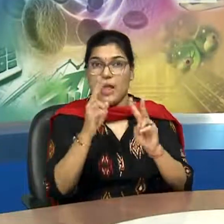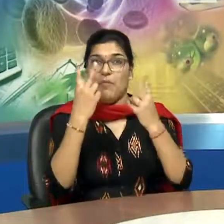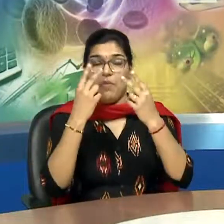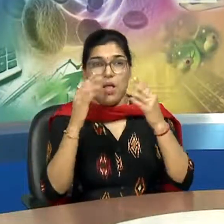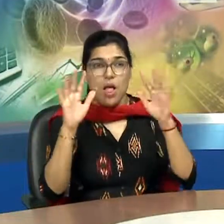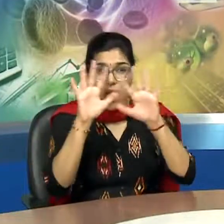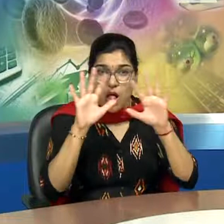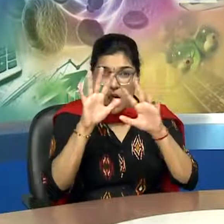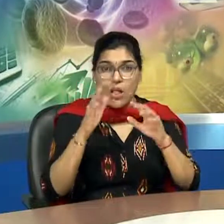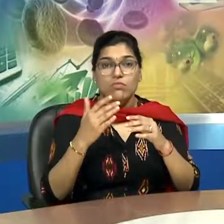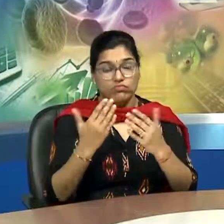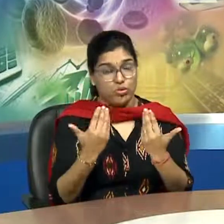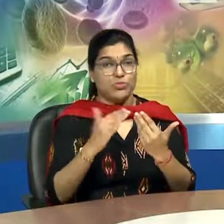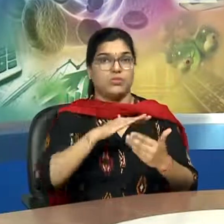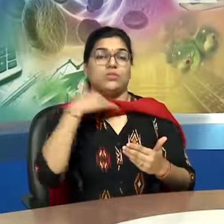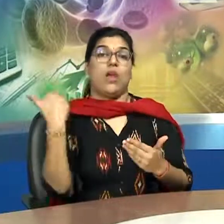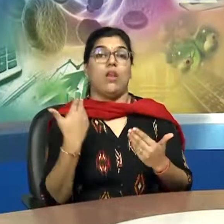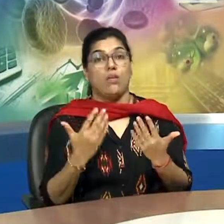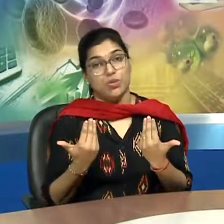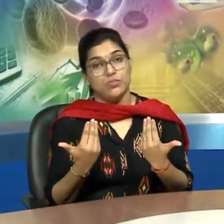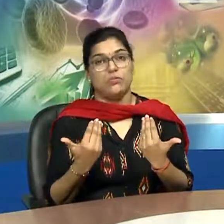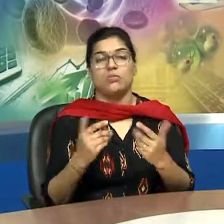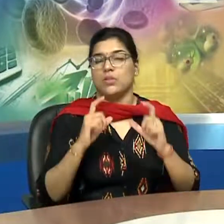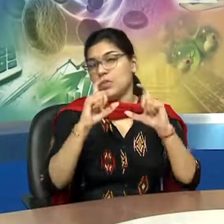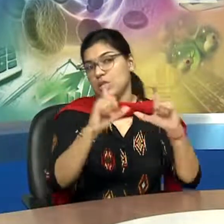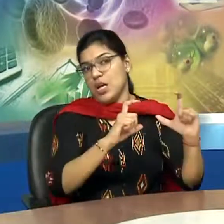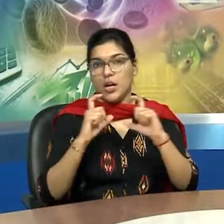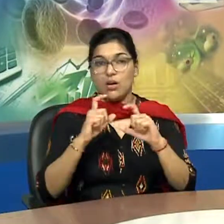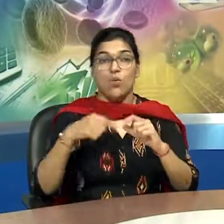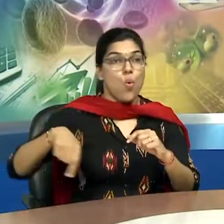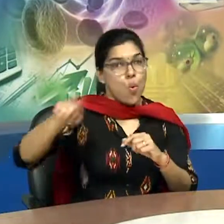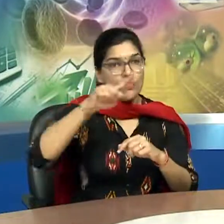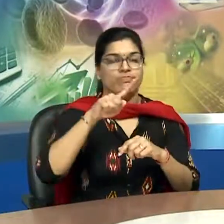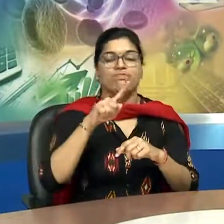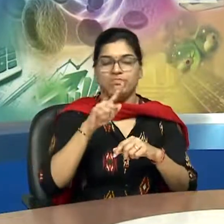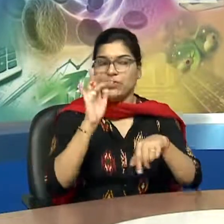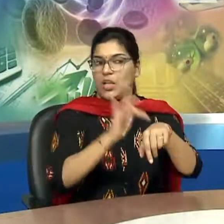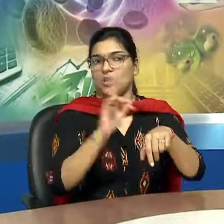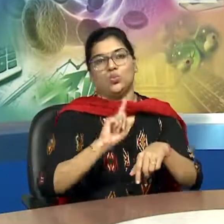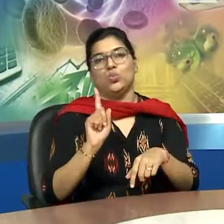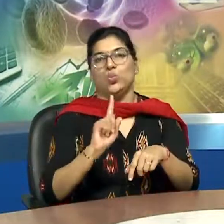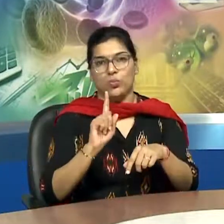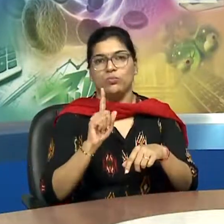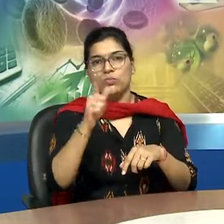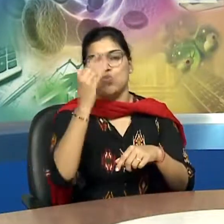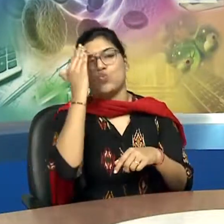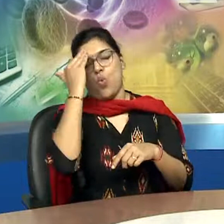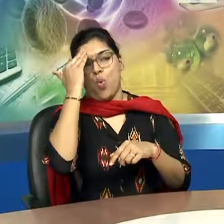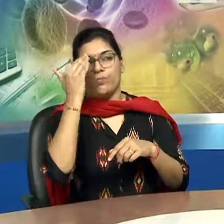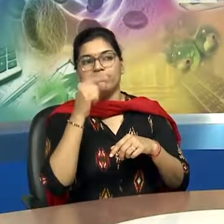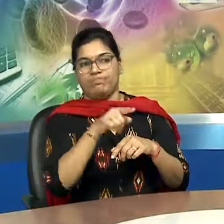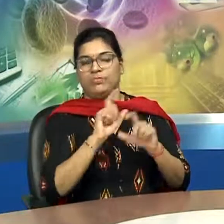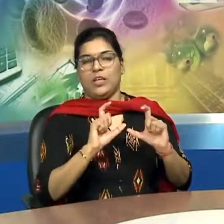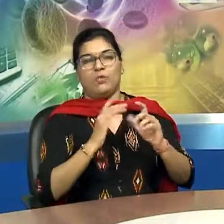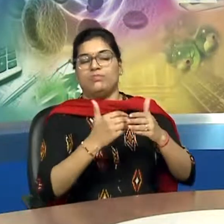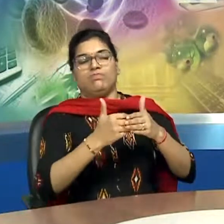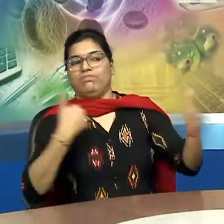weak, your eyes may become weak, your body may become weak. So it is better to